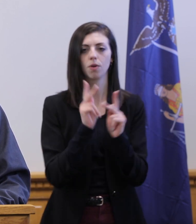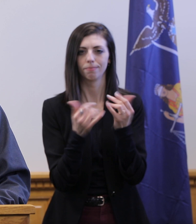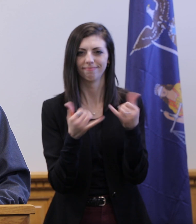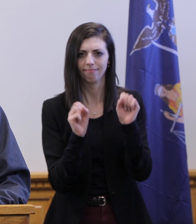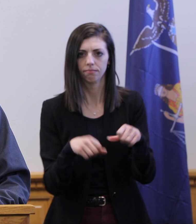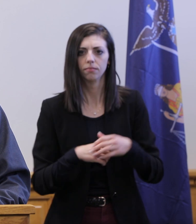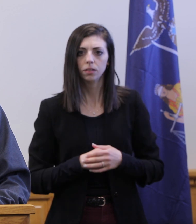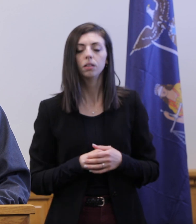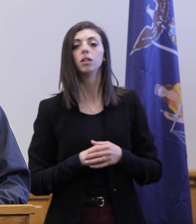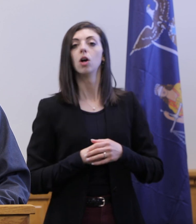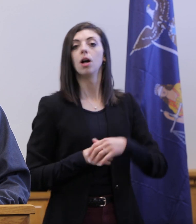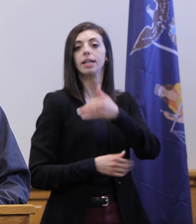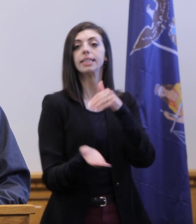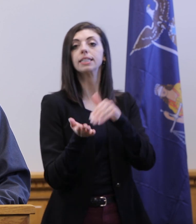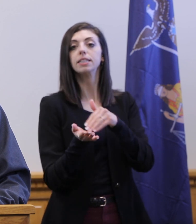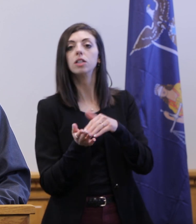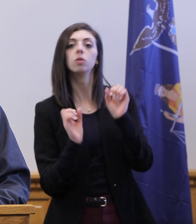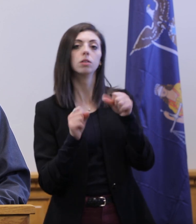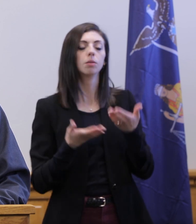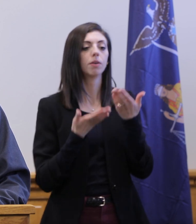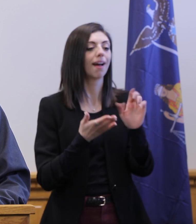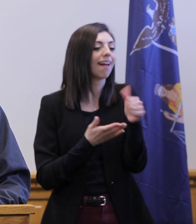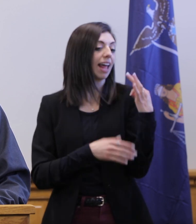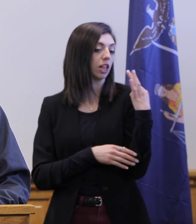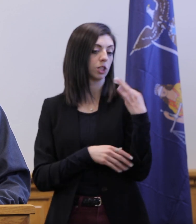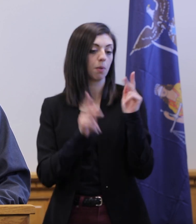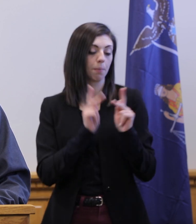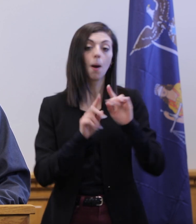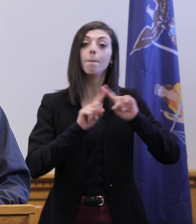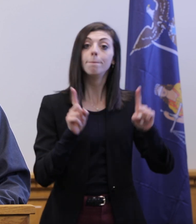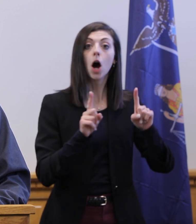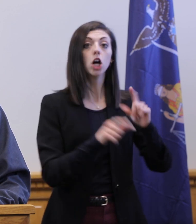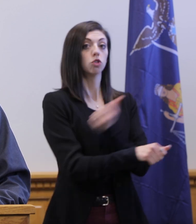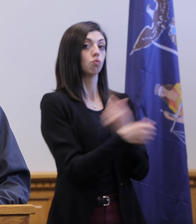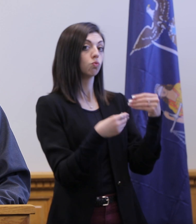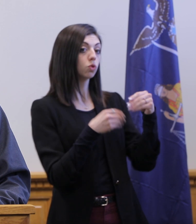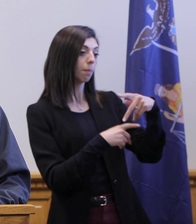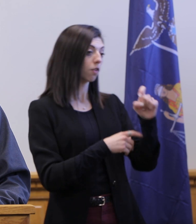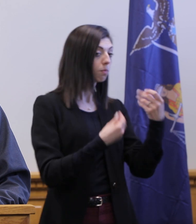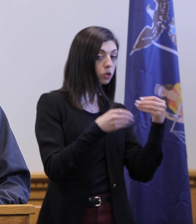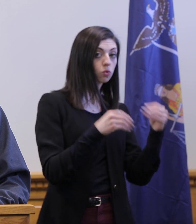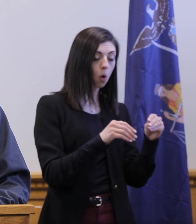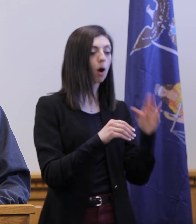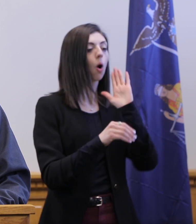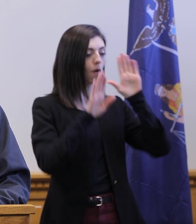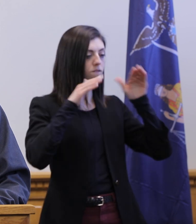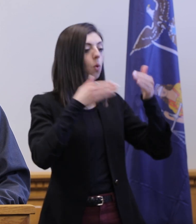Providers will be able to vaccinate any eligible resident, except that pharmacies will focus on residents over age 60 and